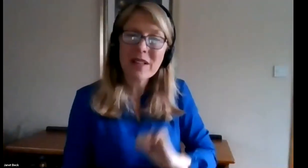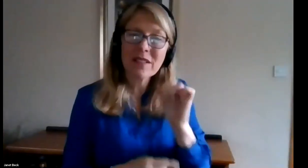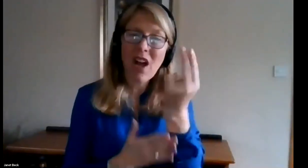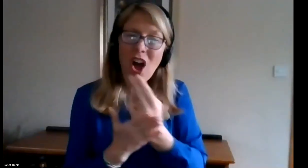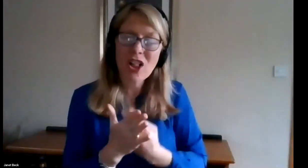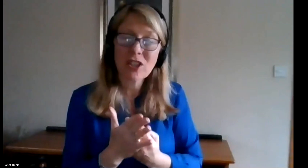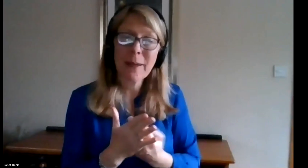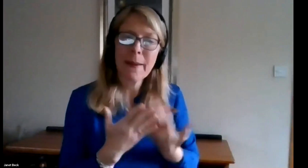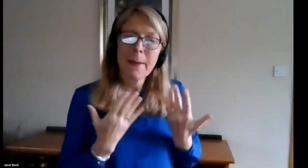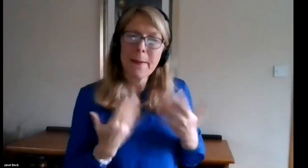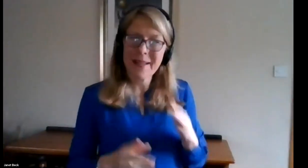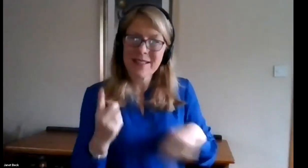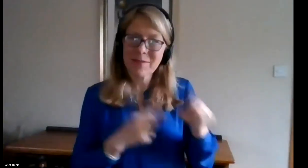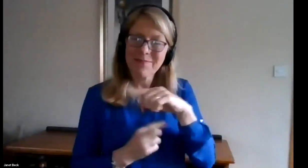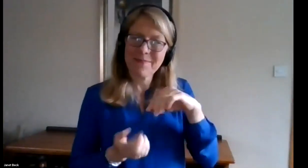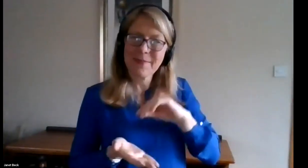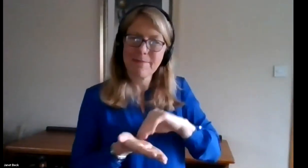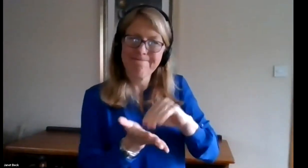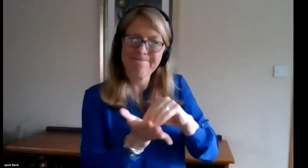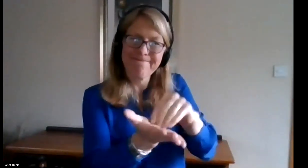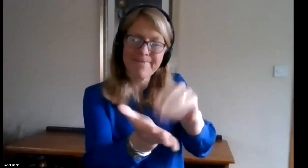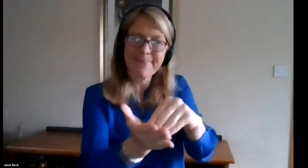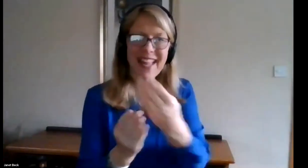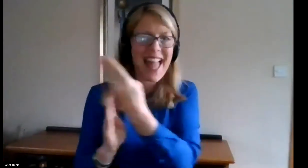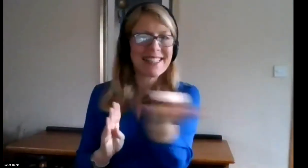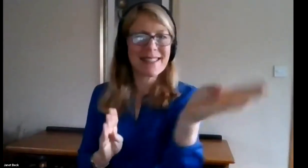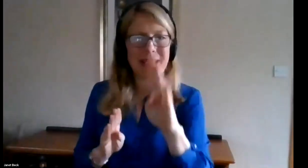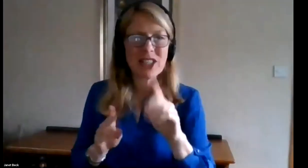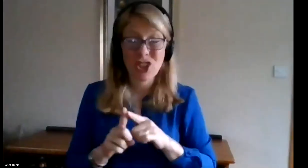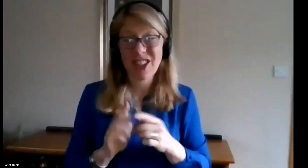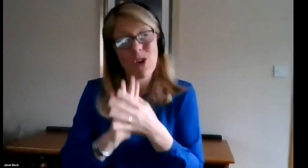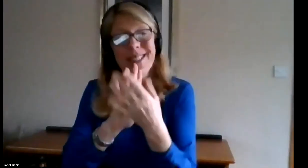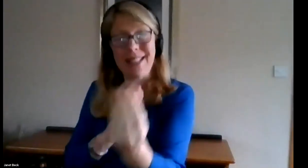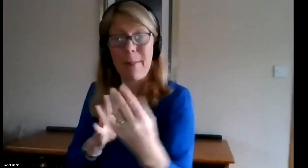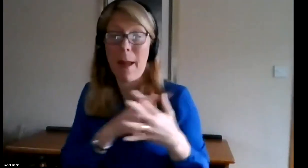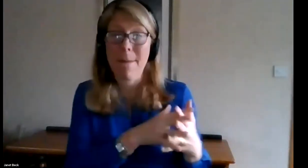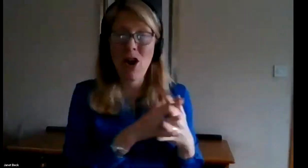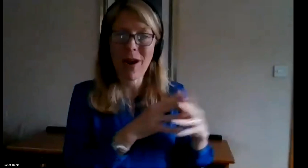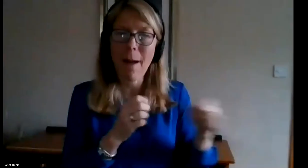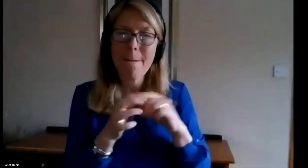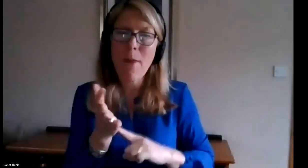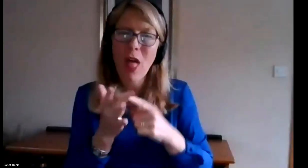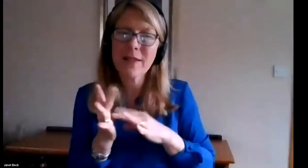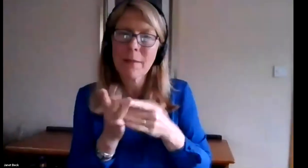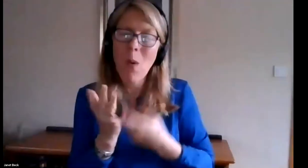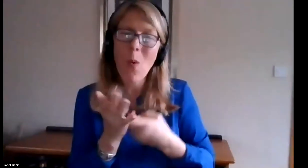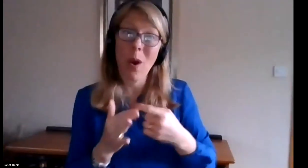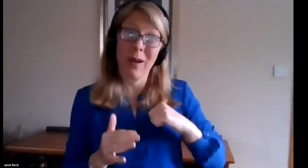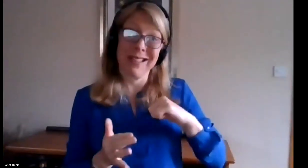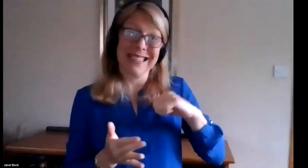like Baltimore had an all-female lineup. And because of COVID, obviously people haven't been able to go and access